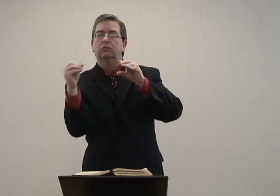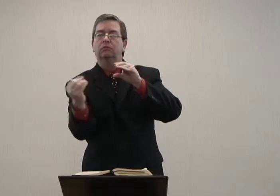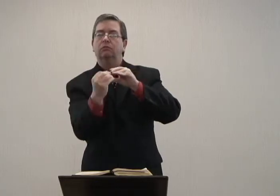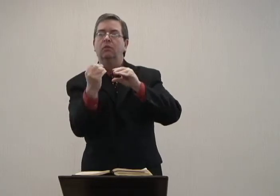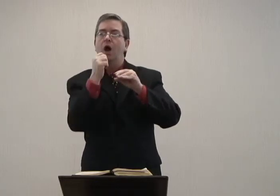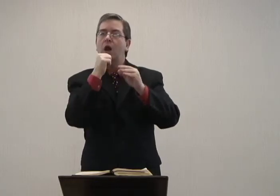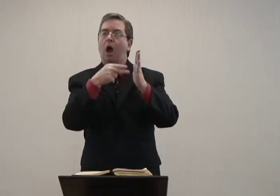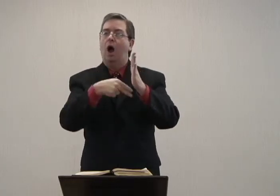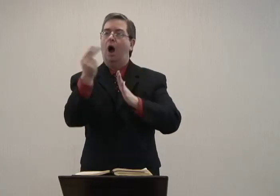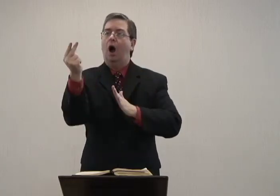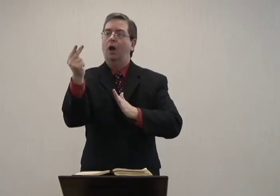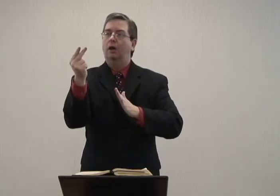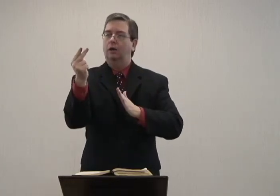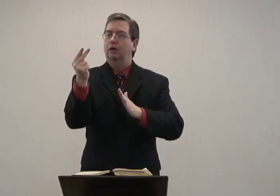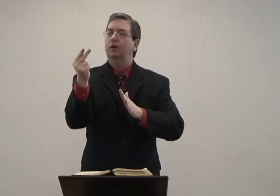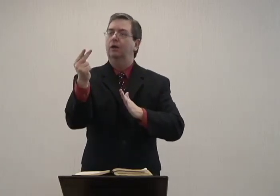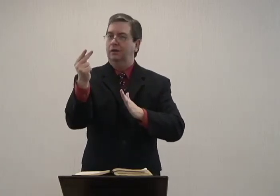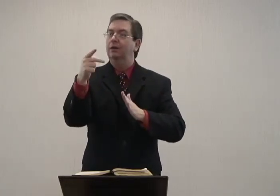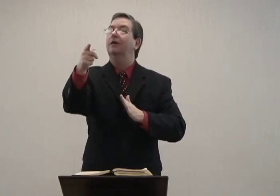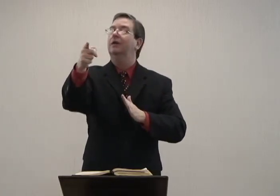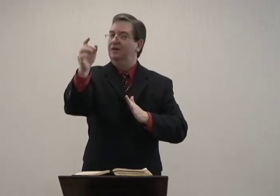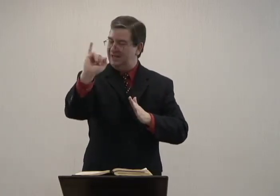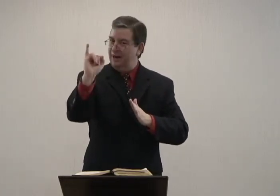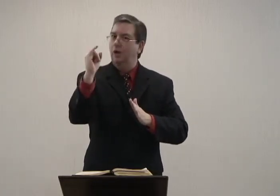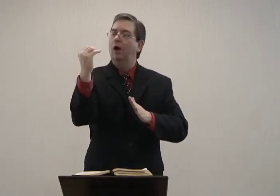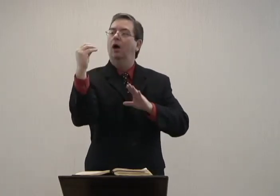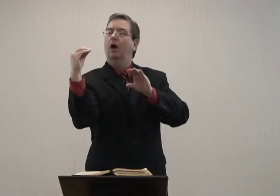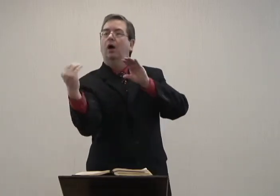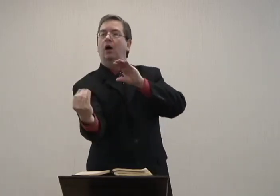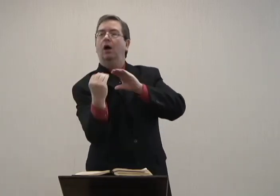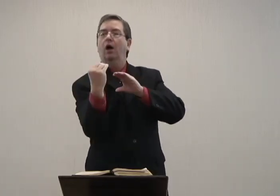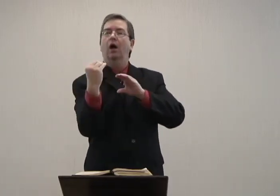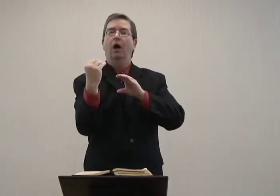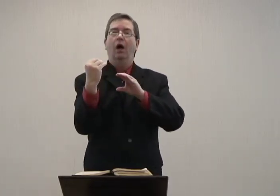You know there's a secret. It's not honest. I put in